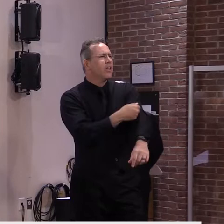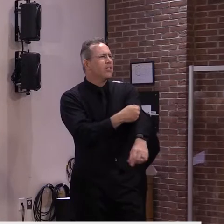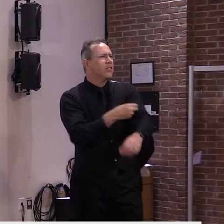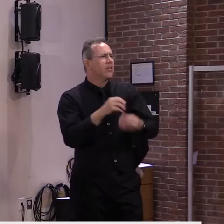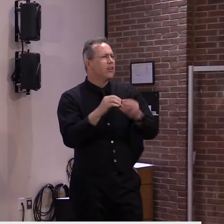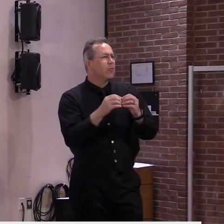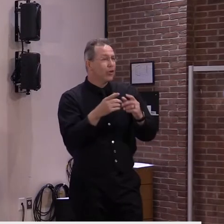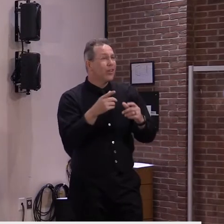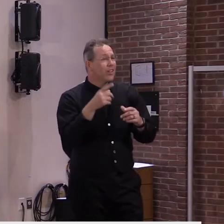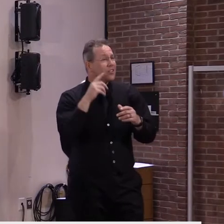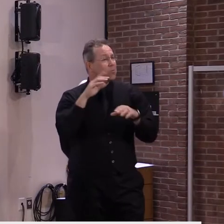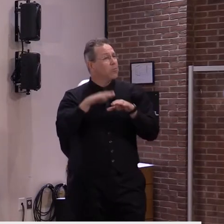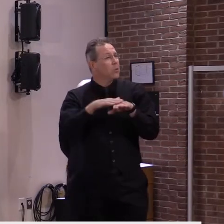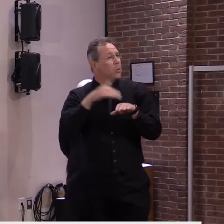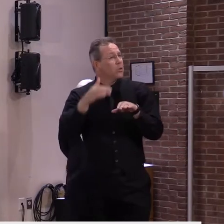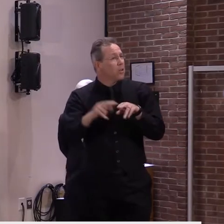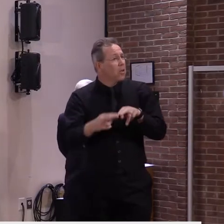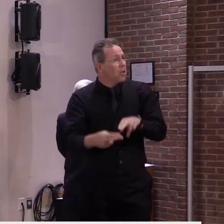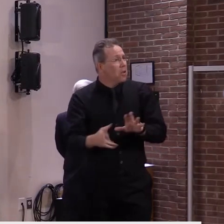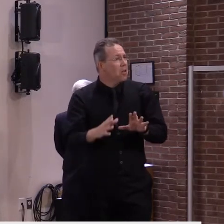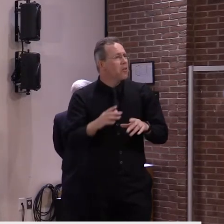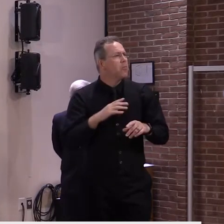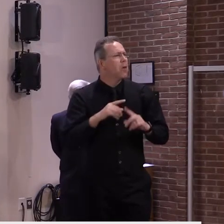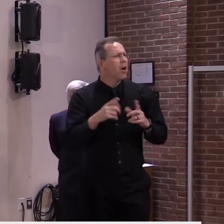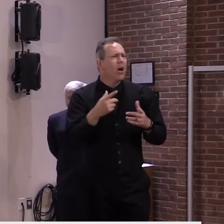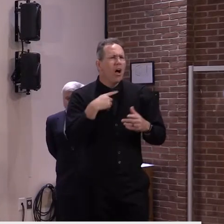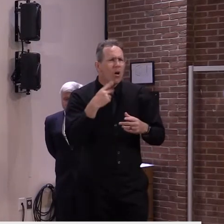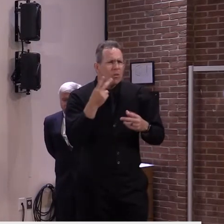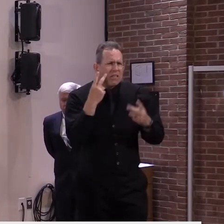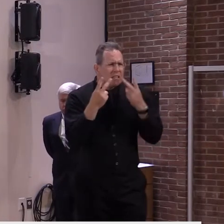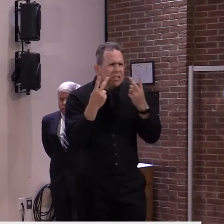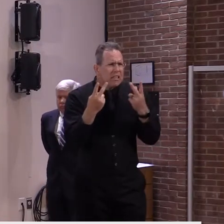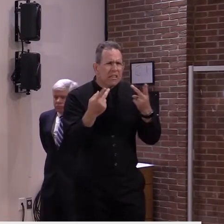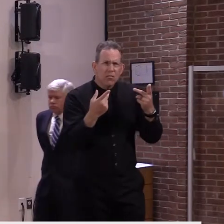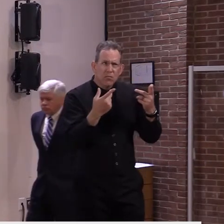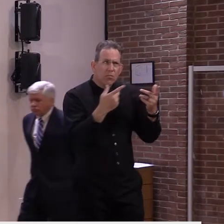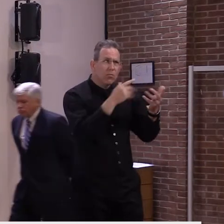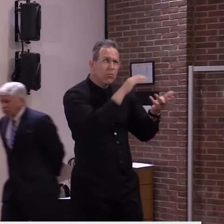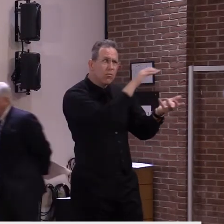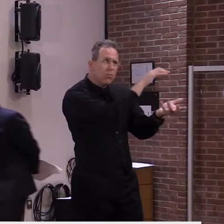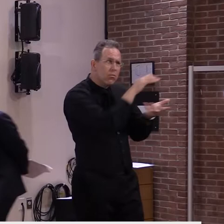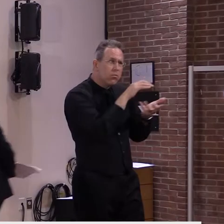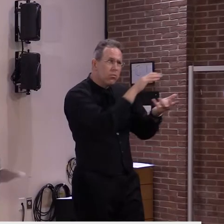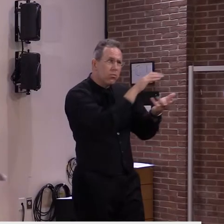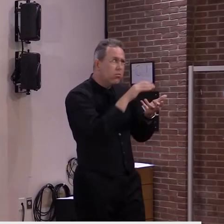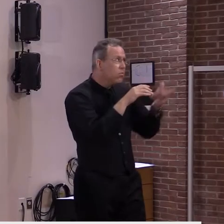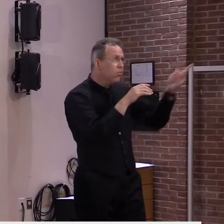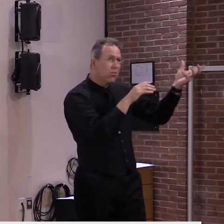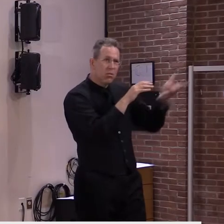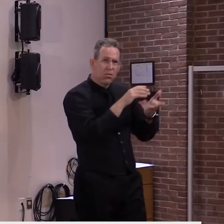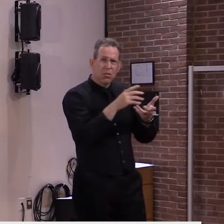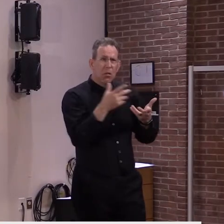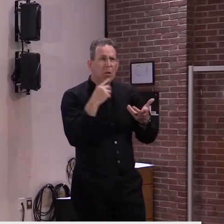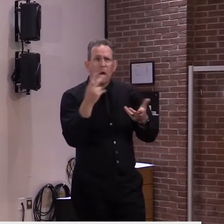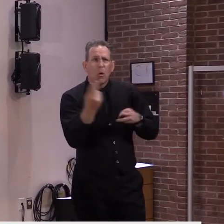spoilage of doses, either at state clinics or at federal pharmacy partners as well.